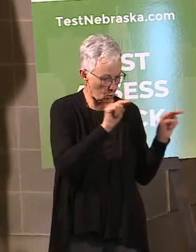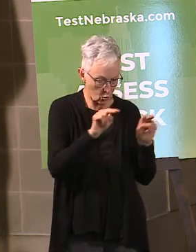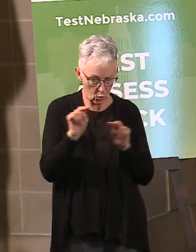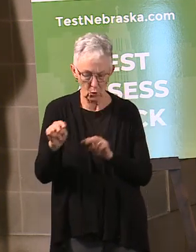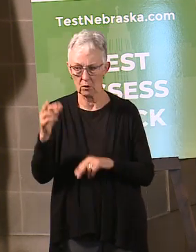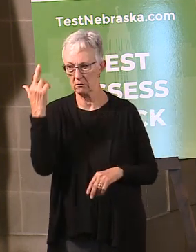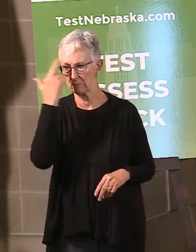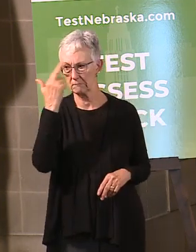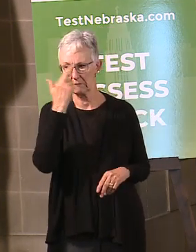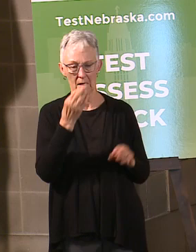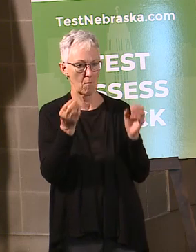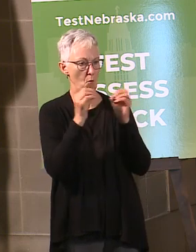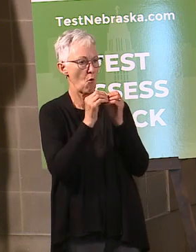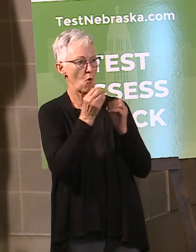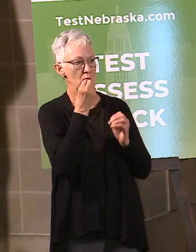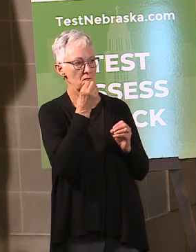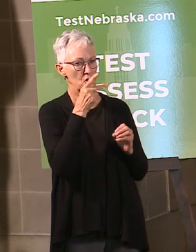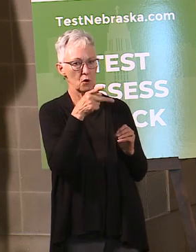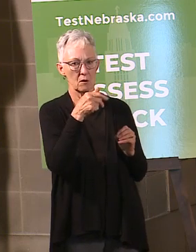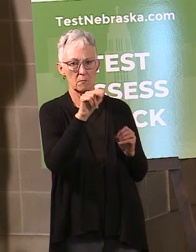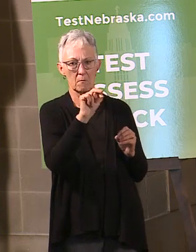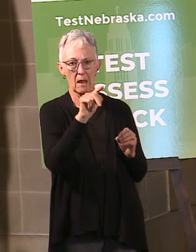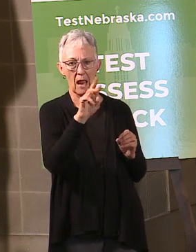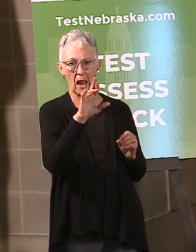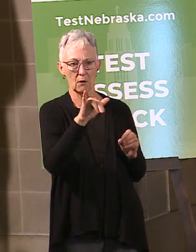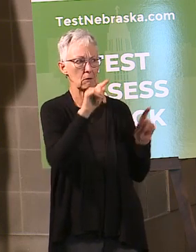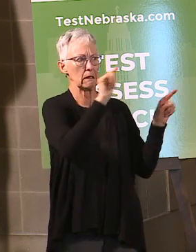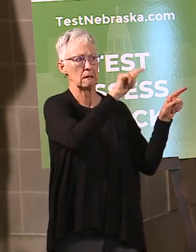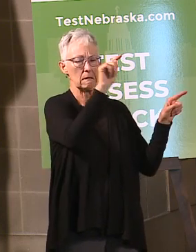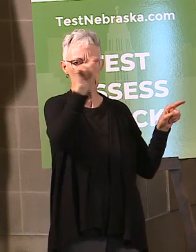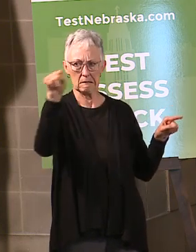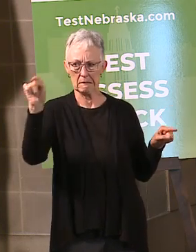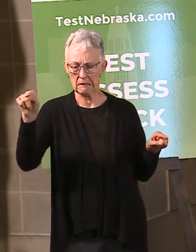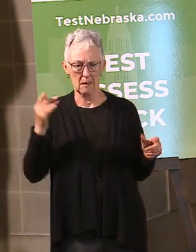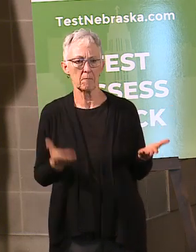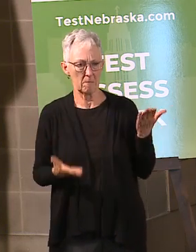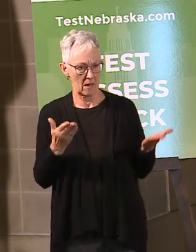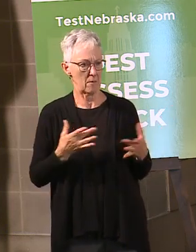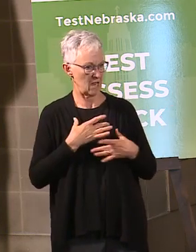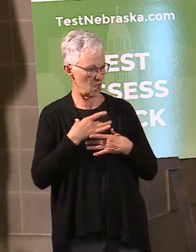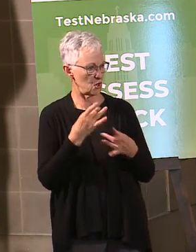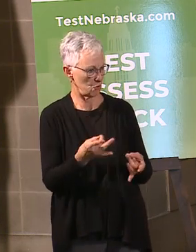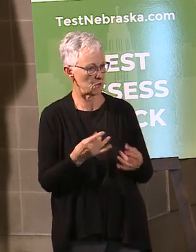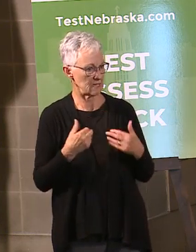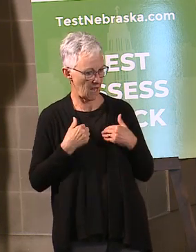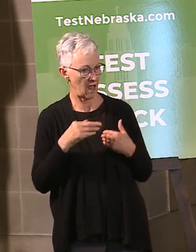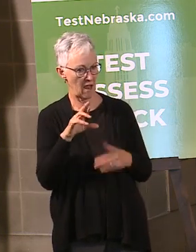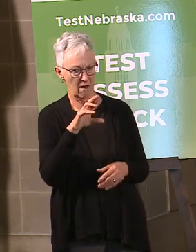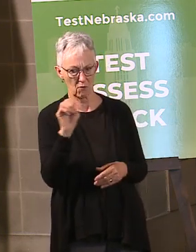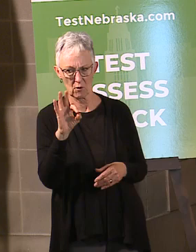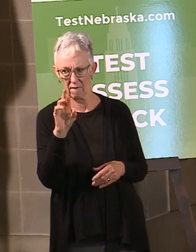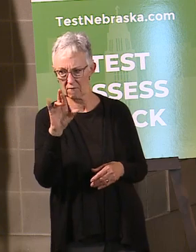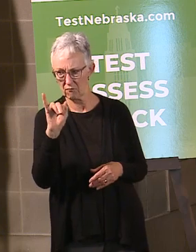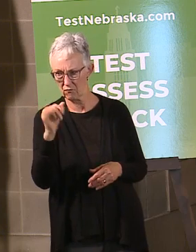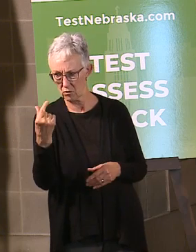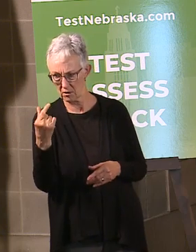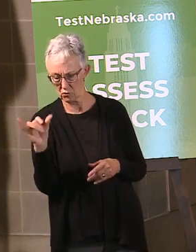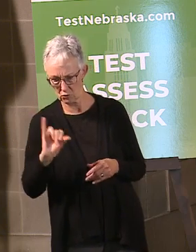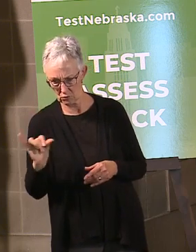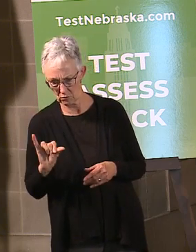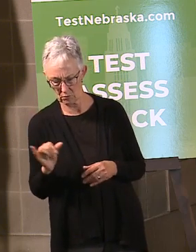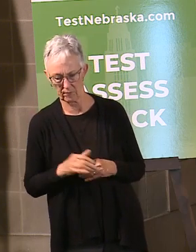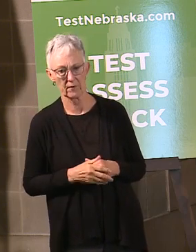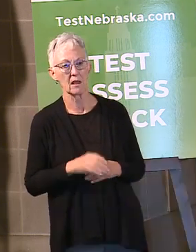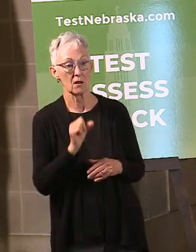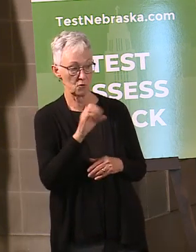out there that would be interested in this same product, the same grant. So the grant is up to $4,000 per